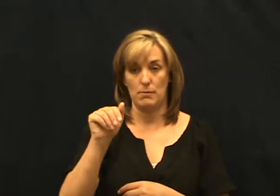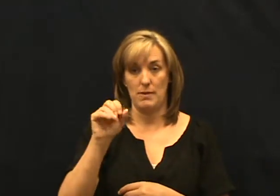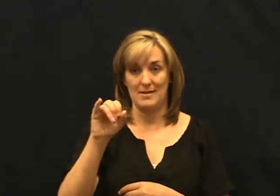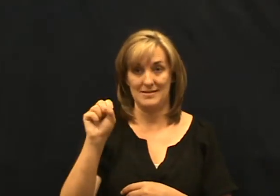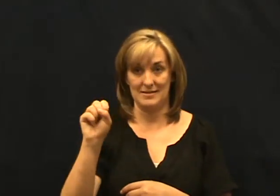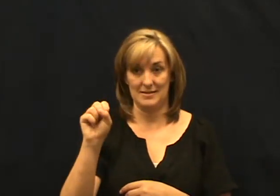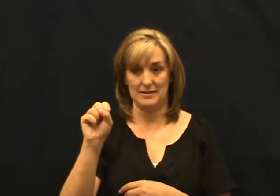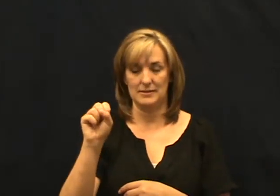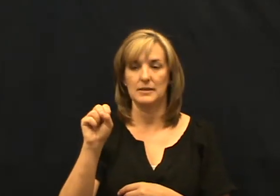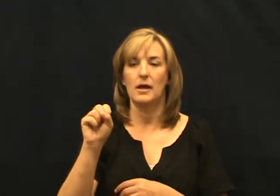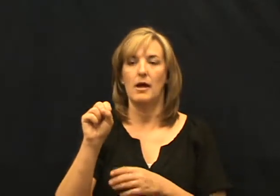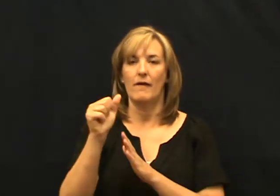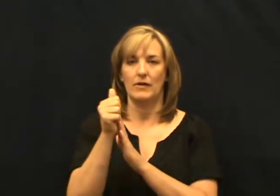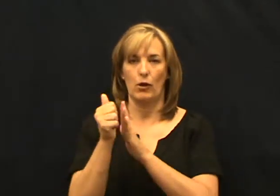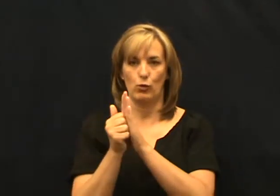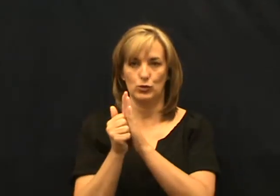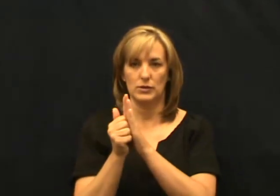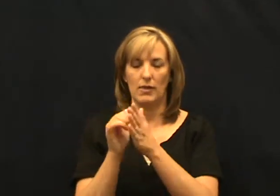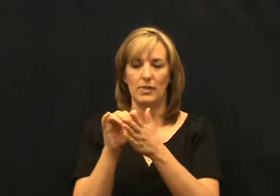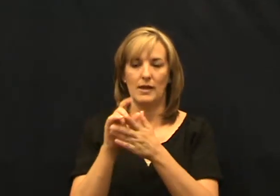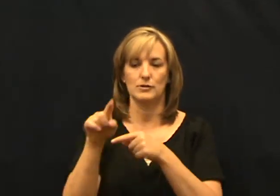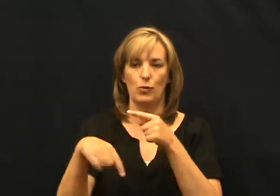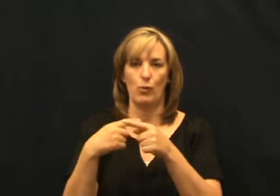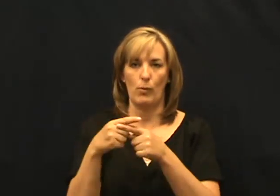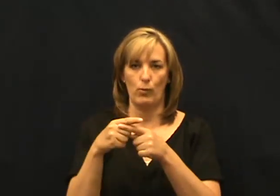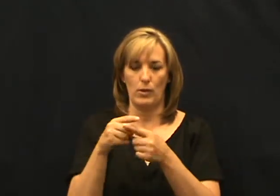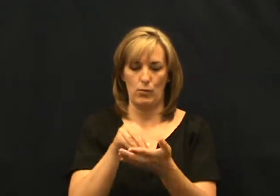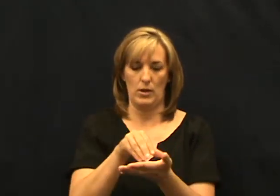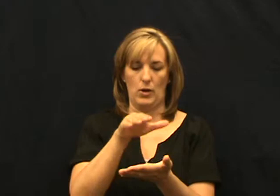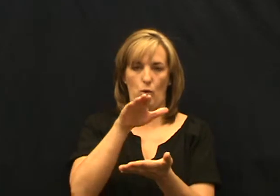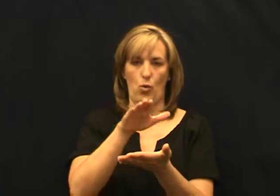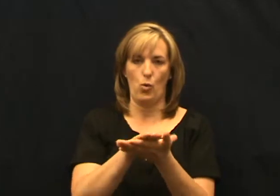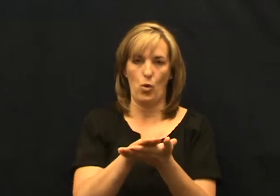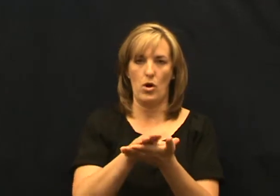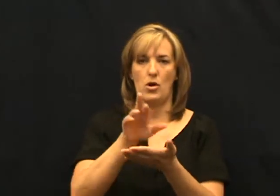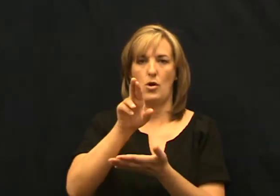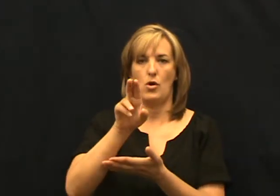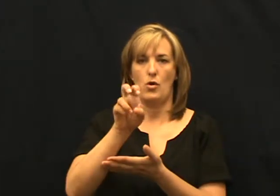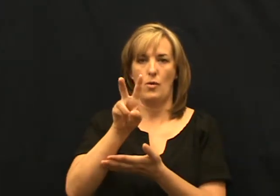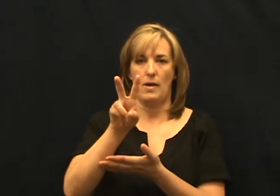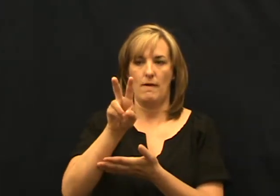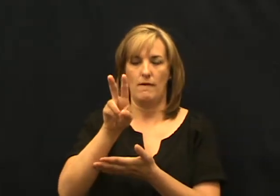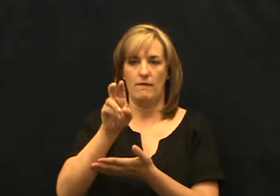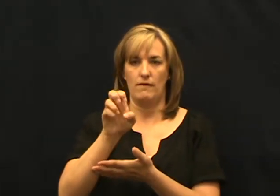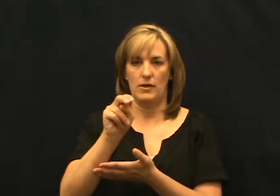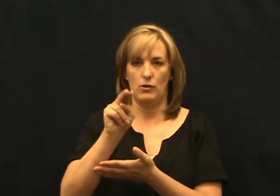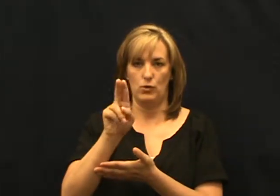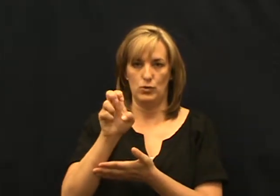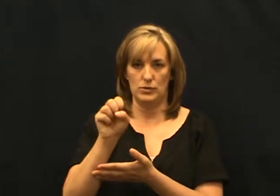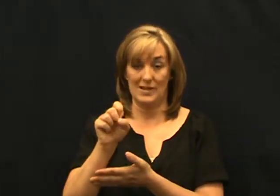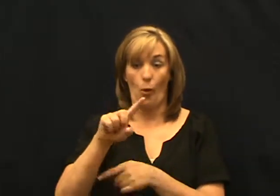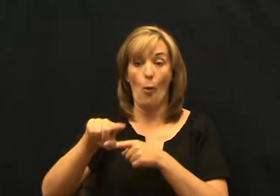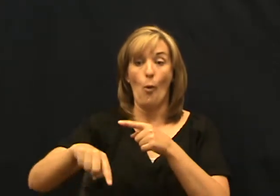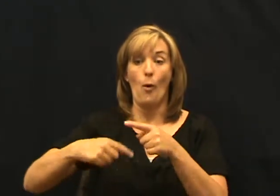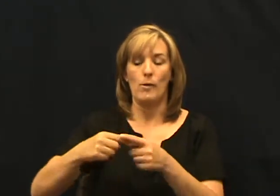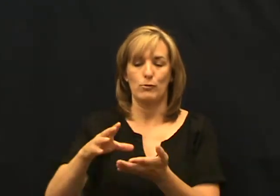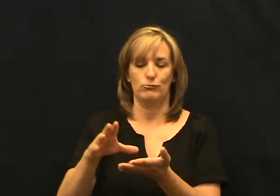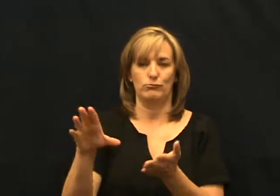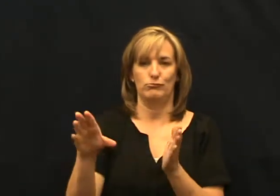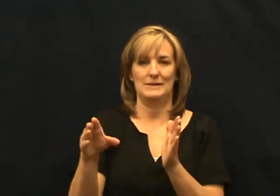it is when we record revenues only when we receive the cash for that good or service, and we record expenses only when we